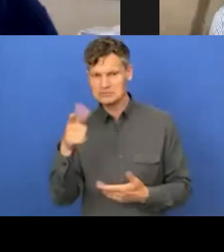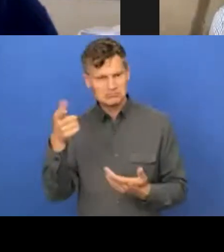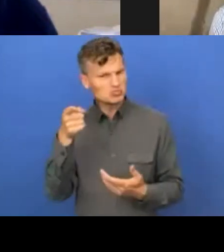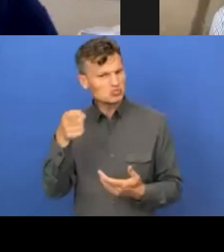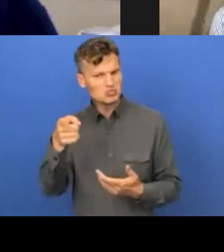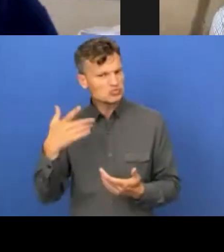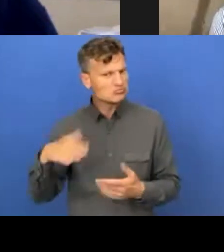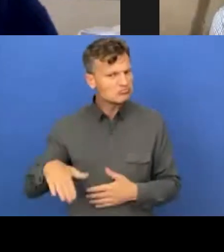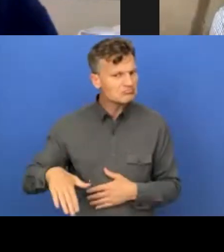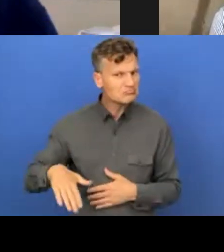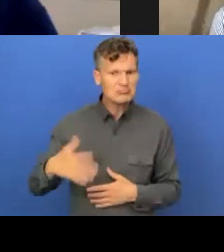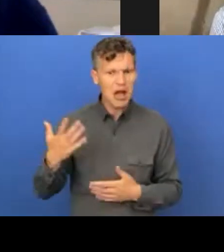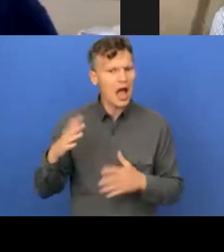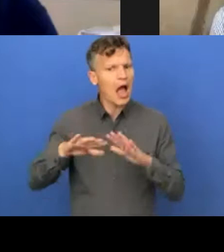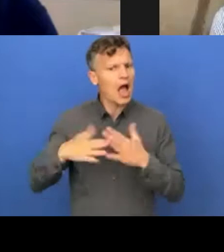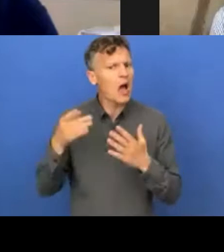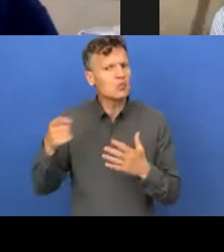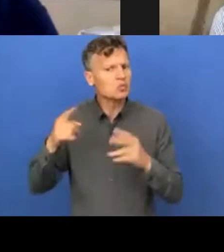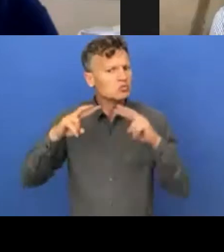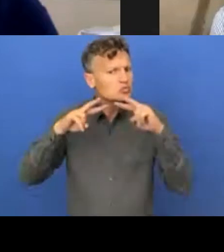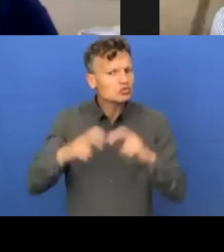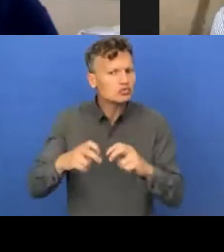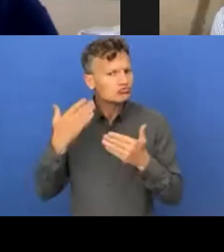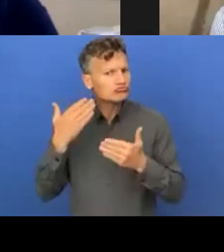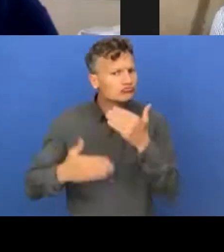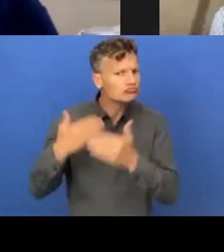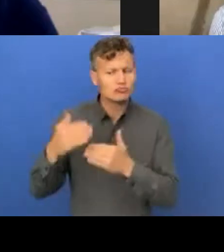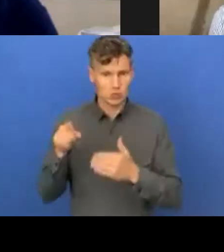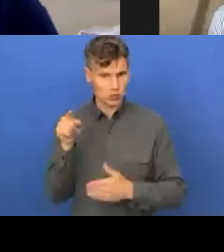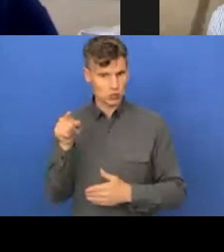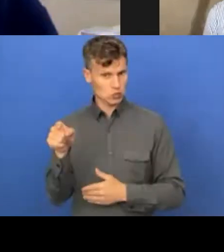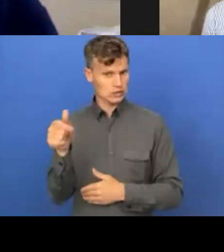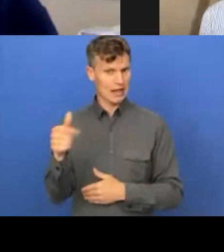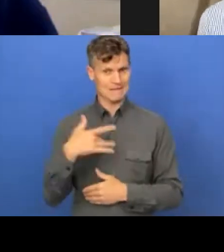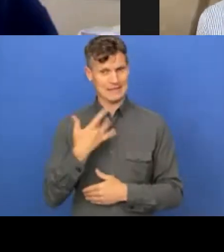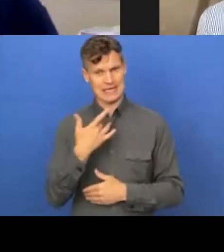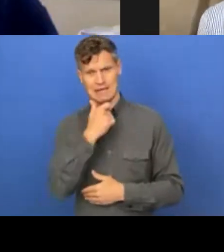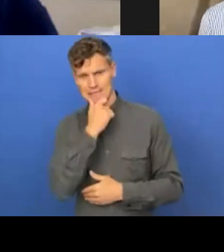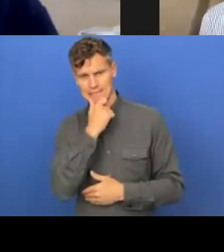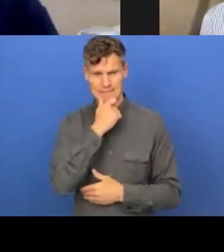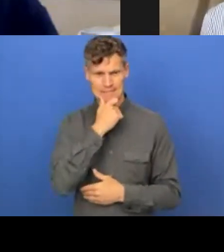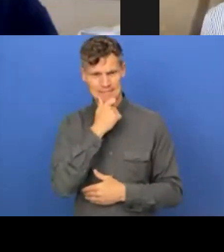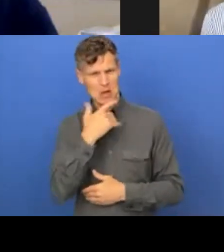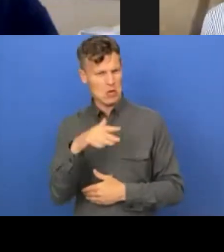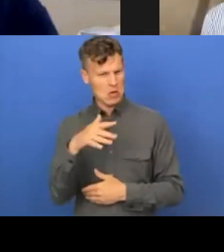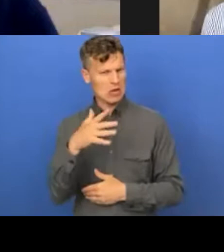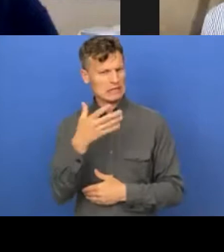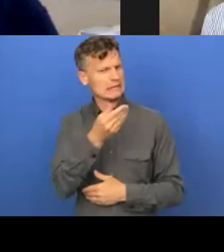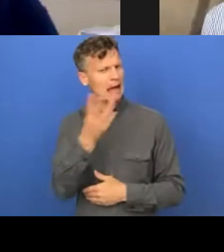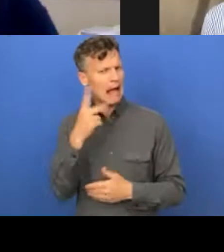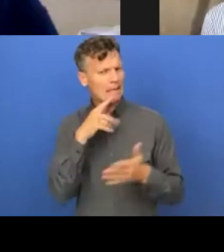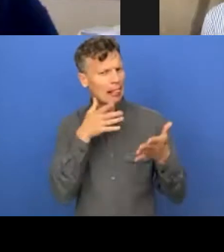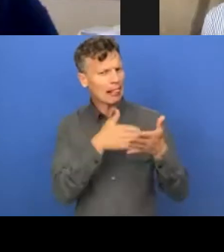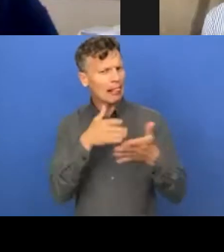in conducting the research? I mean, did you feel that there were specific challenges